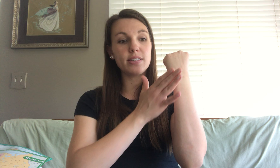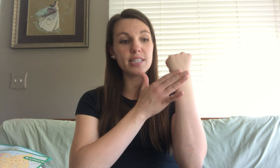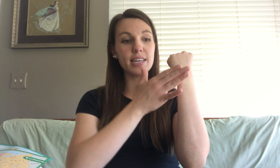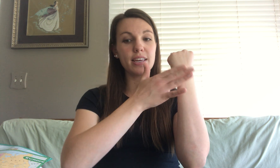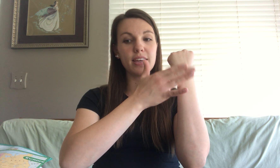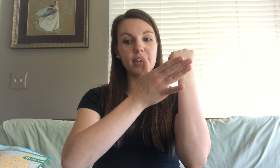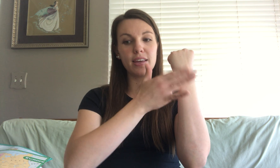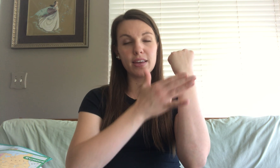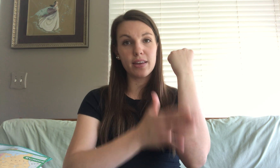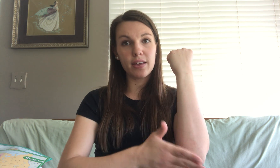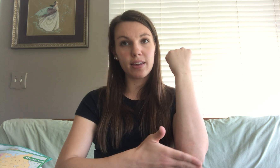sea.